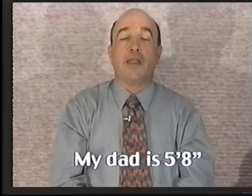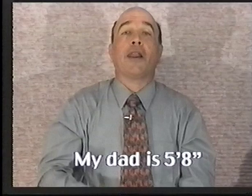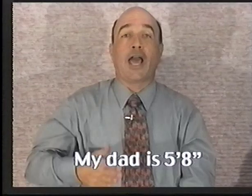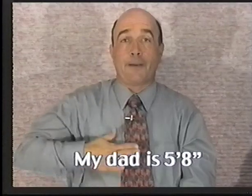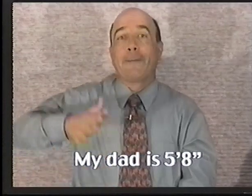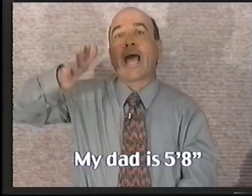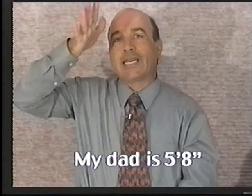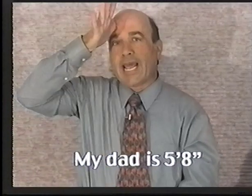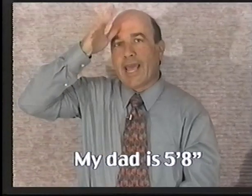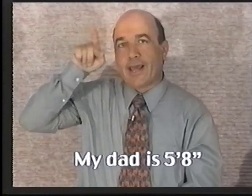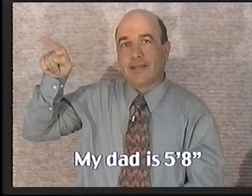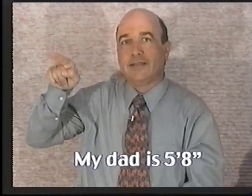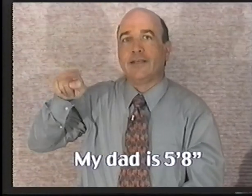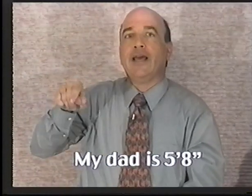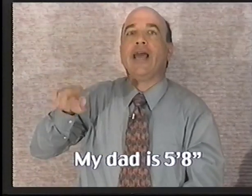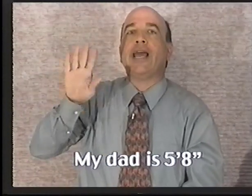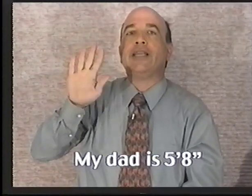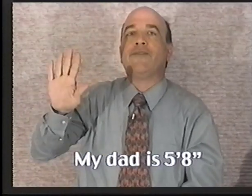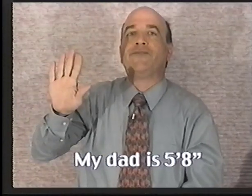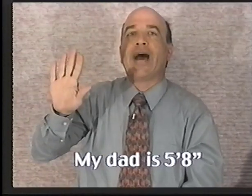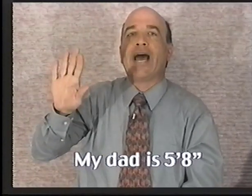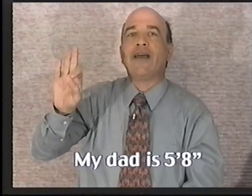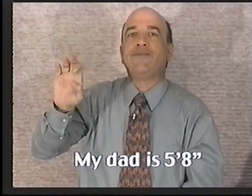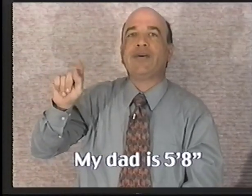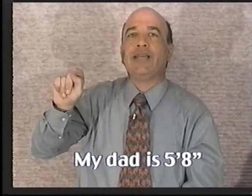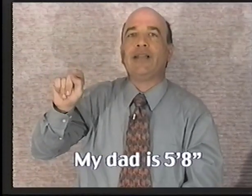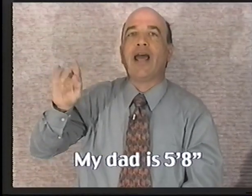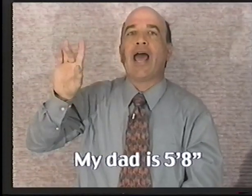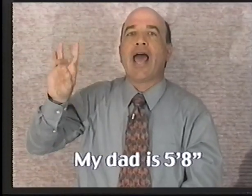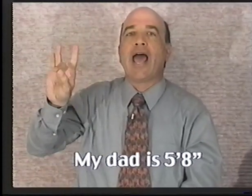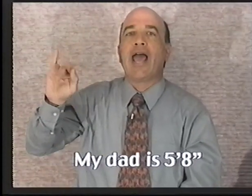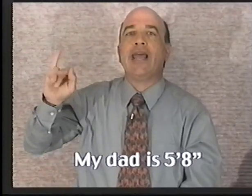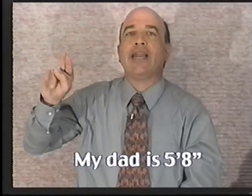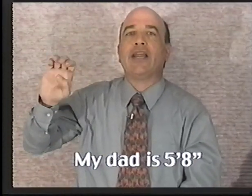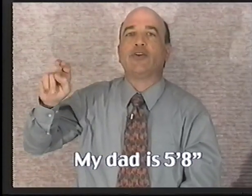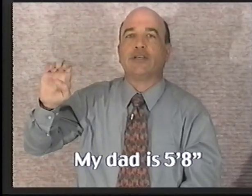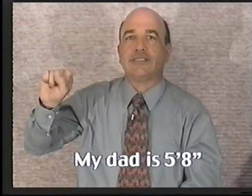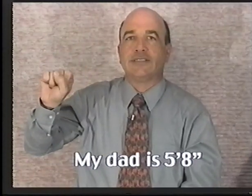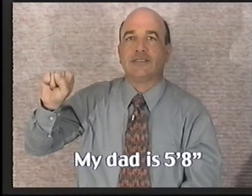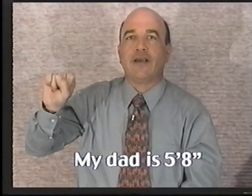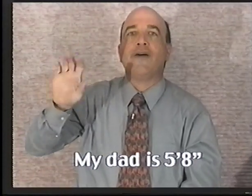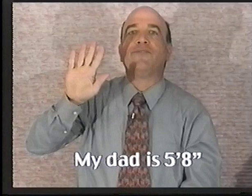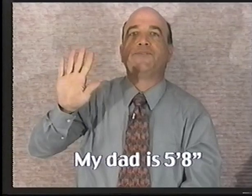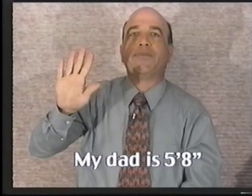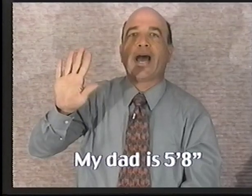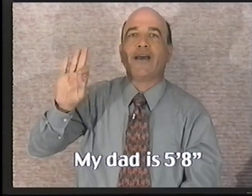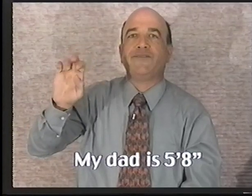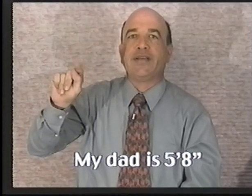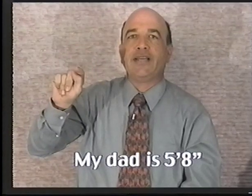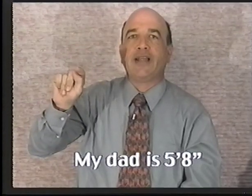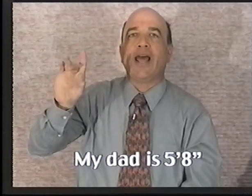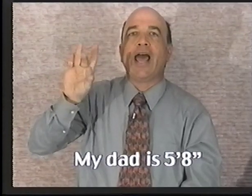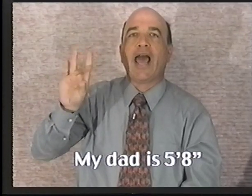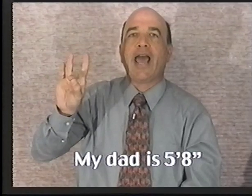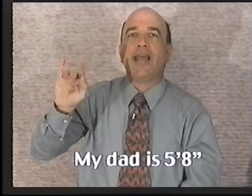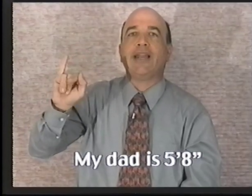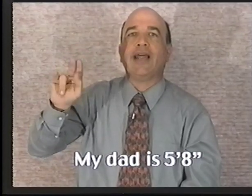Like my dad, he's 5 feet 8 inches. 5 feet 8